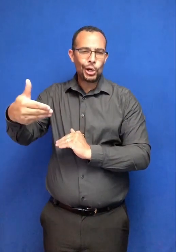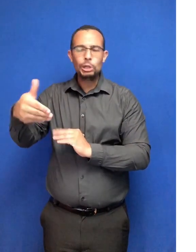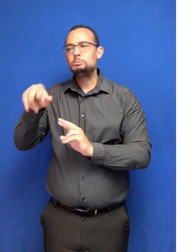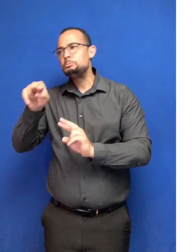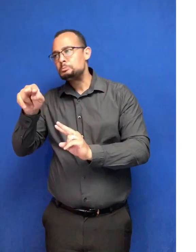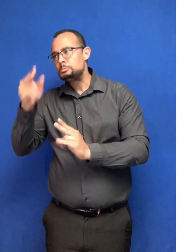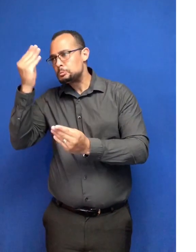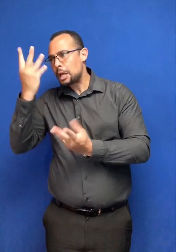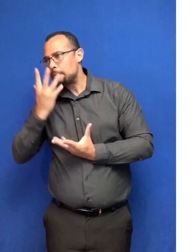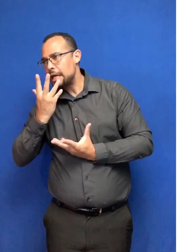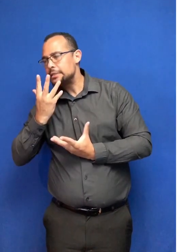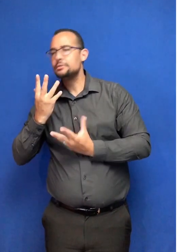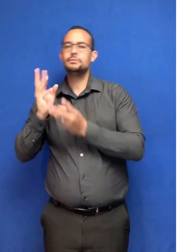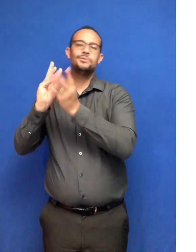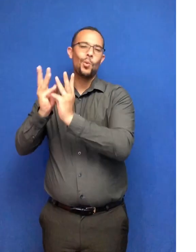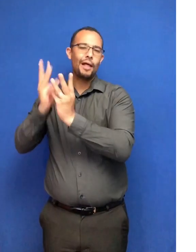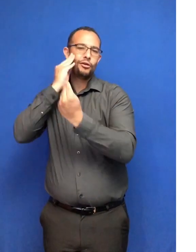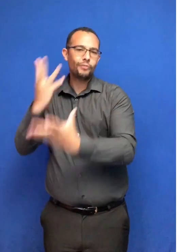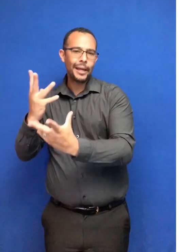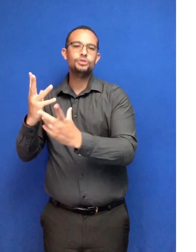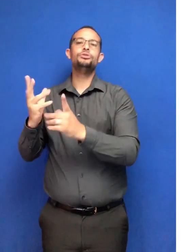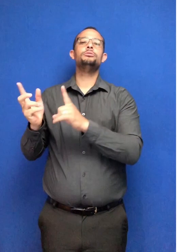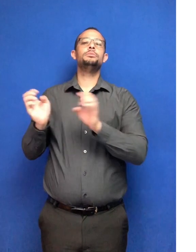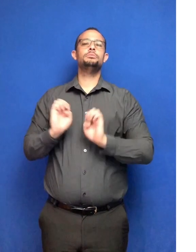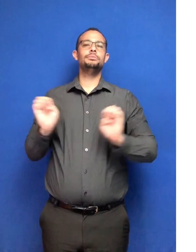It's going to be weather updates, but also emergency instructions.